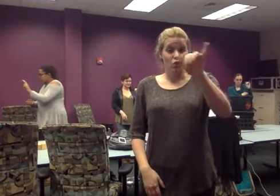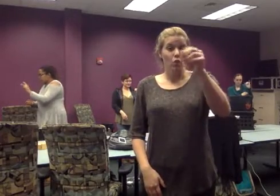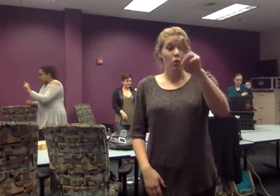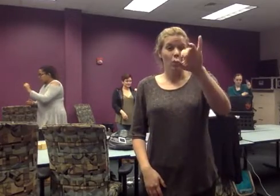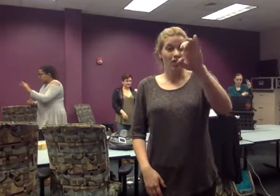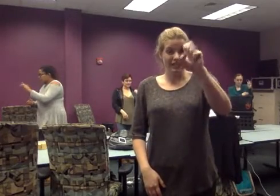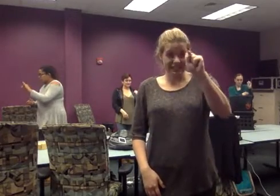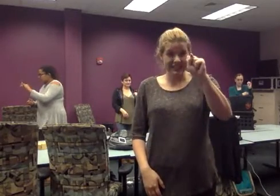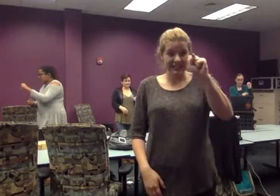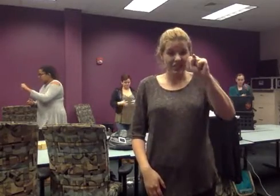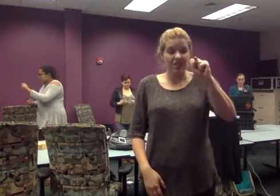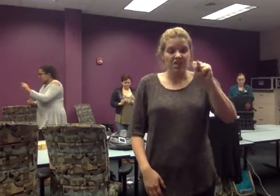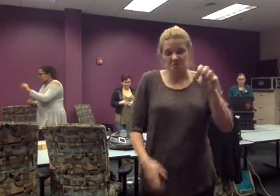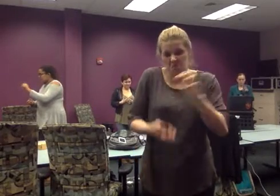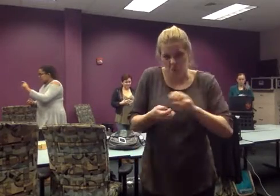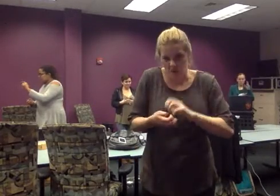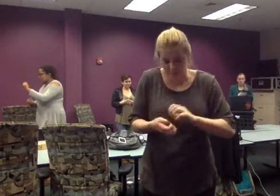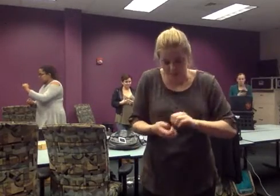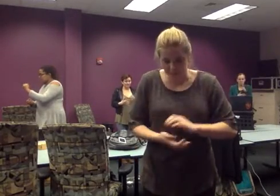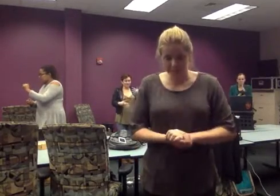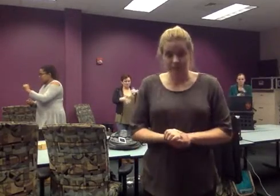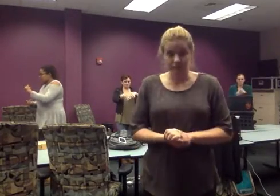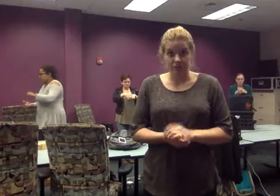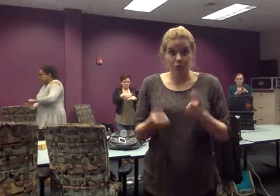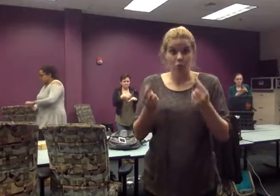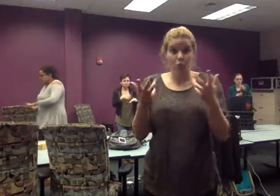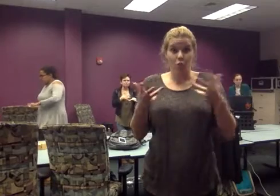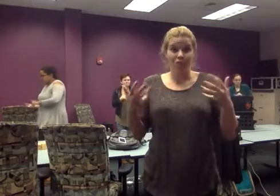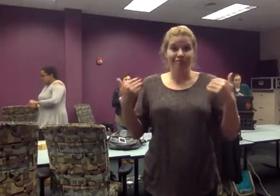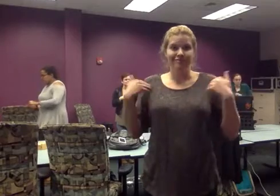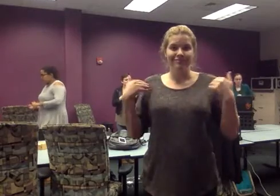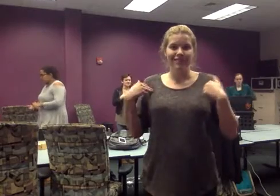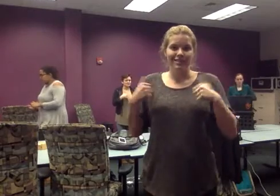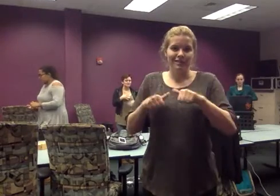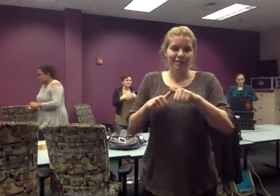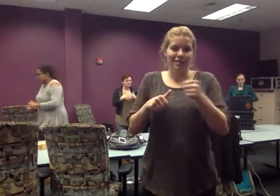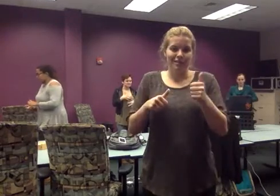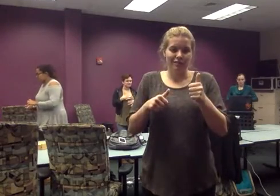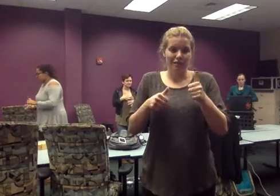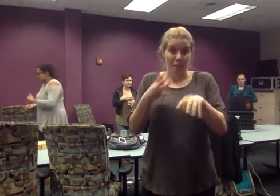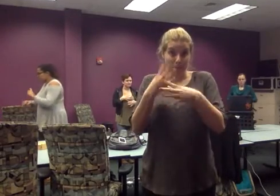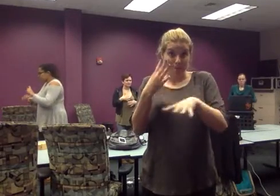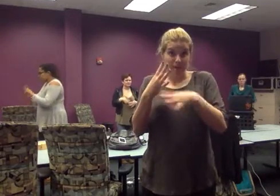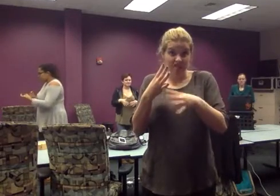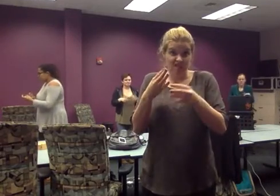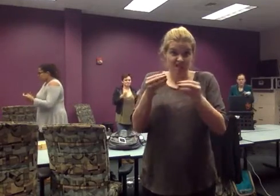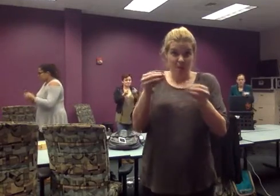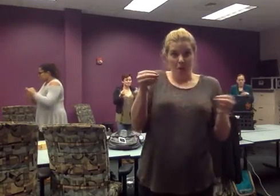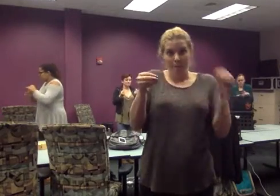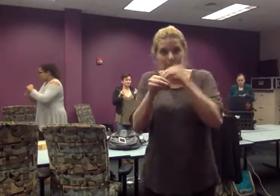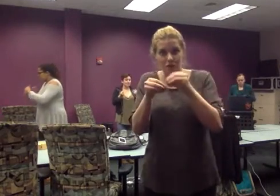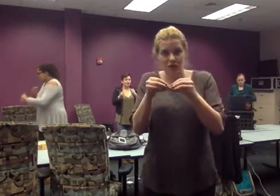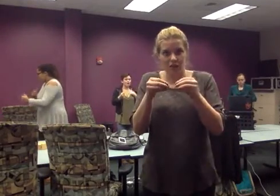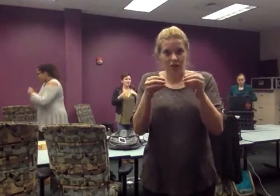intestines and go out into the bloodstream that delivers all those nutrients to our bodies. And that's why you can stay awake and be